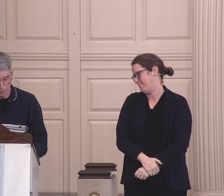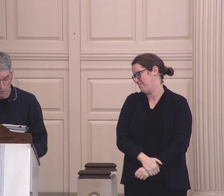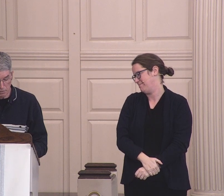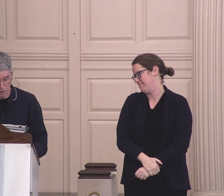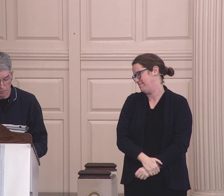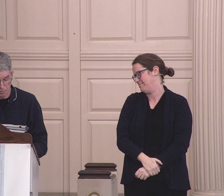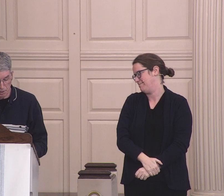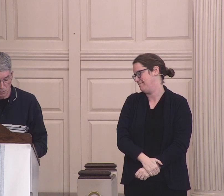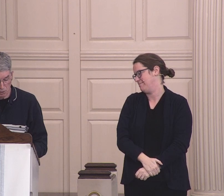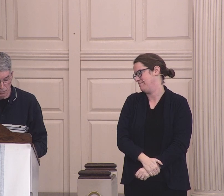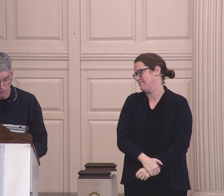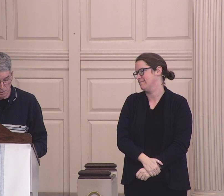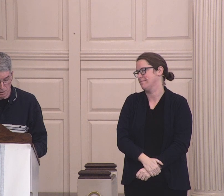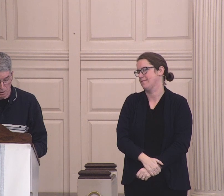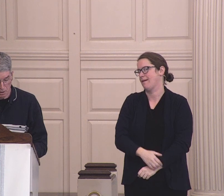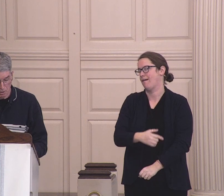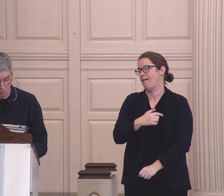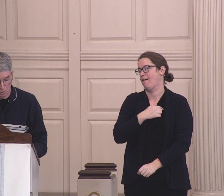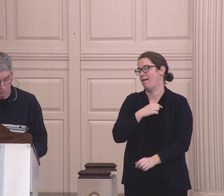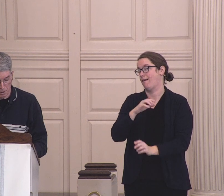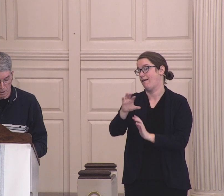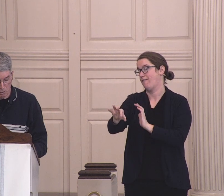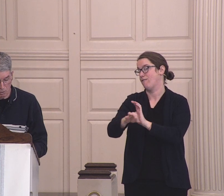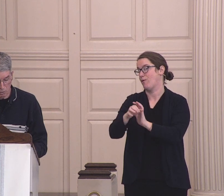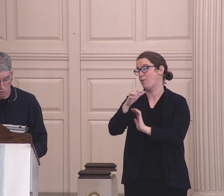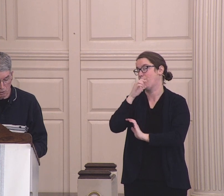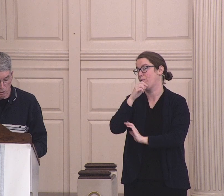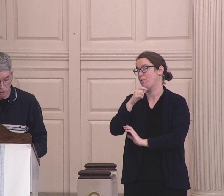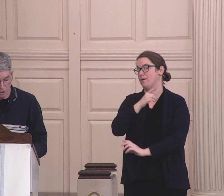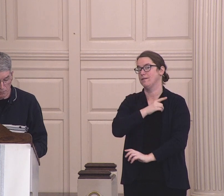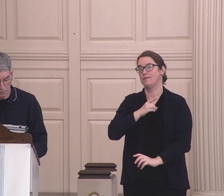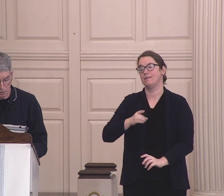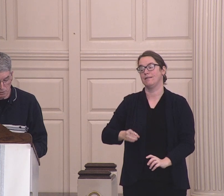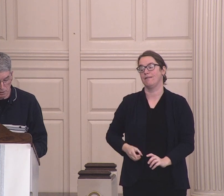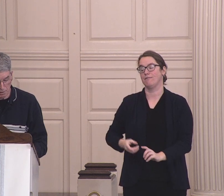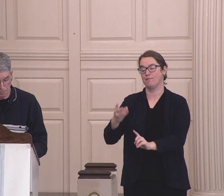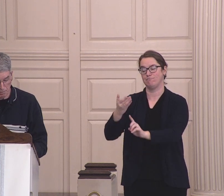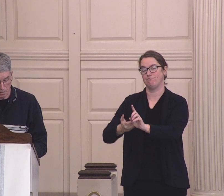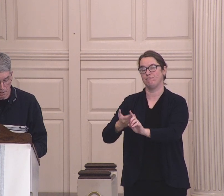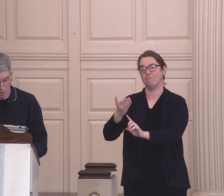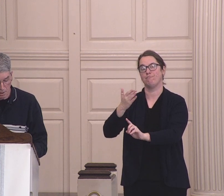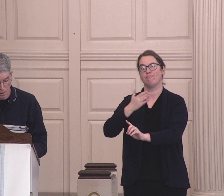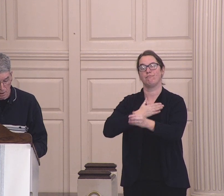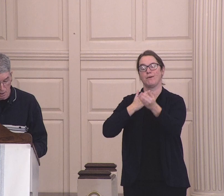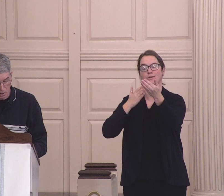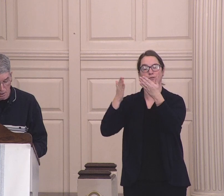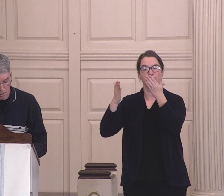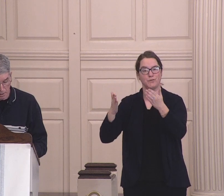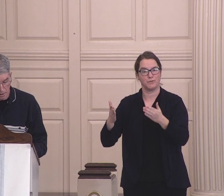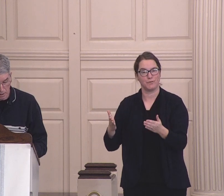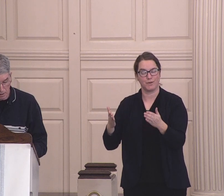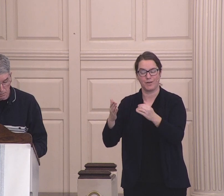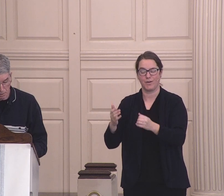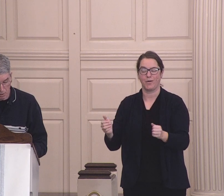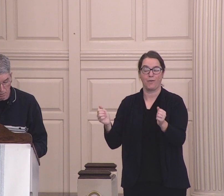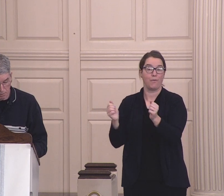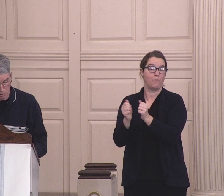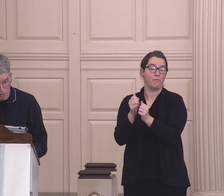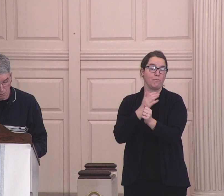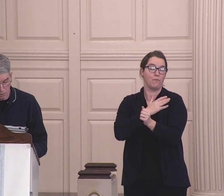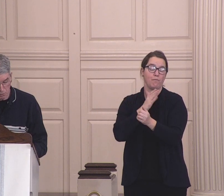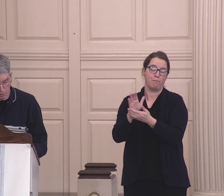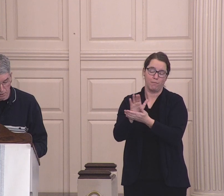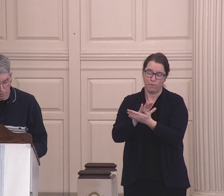I have found David my servant. With my holy oil I have anointed him, that my hand may